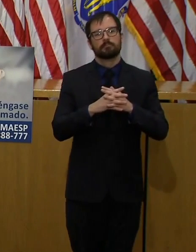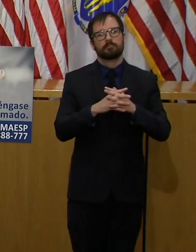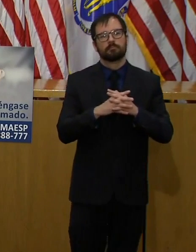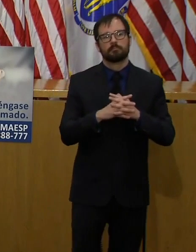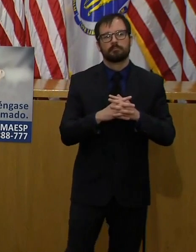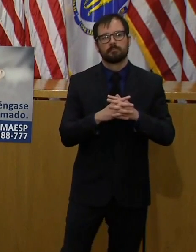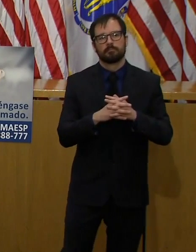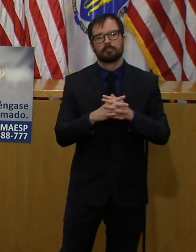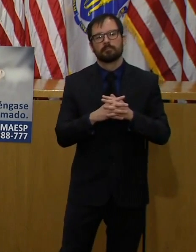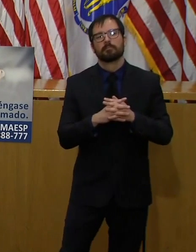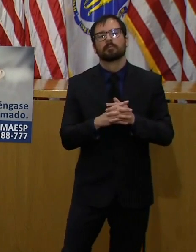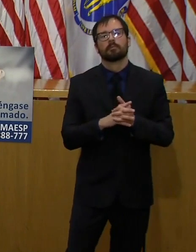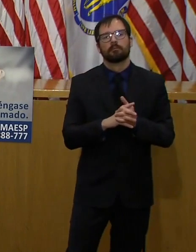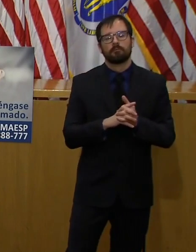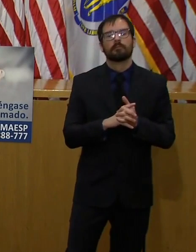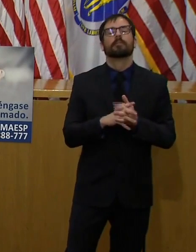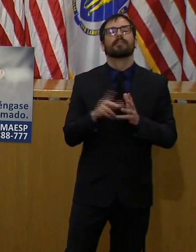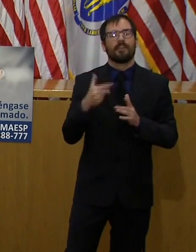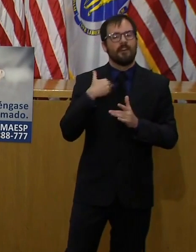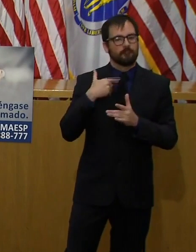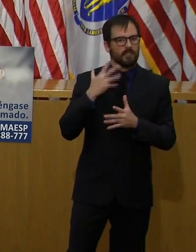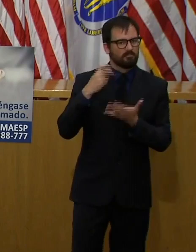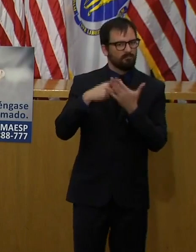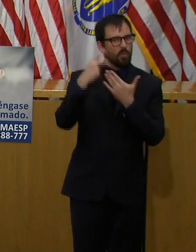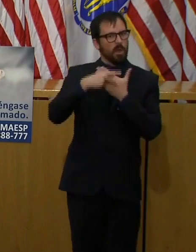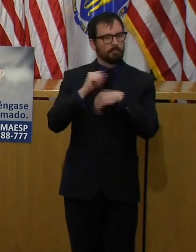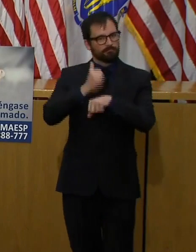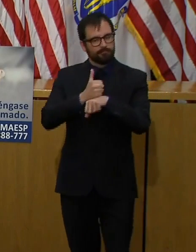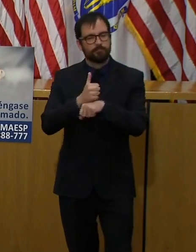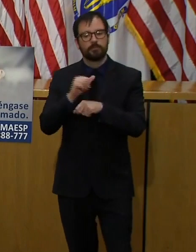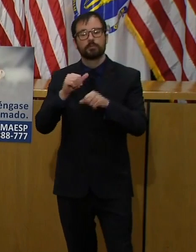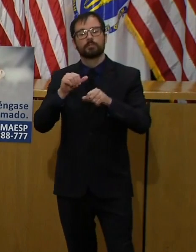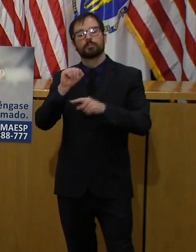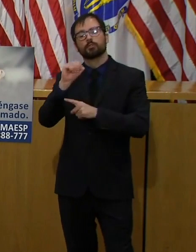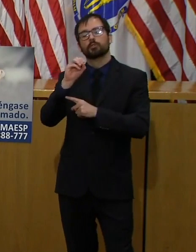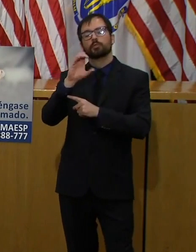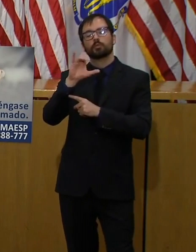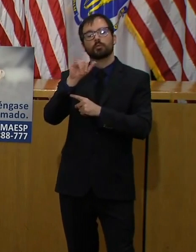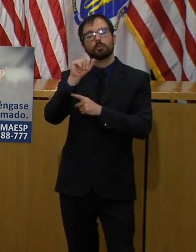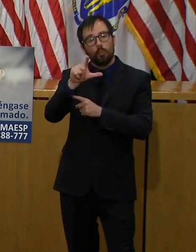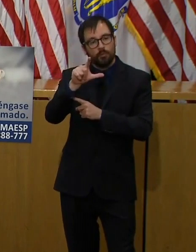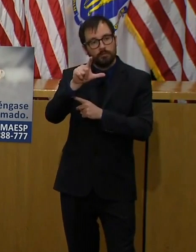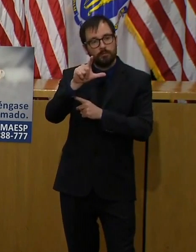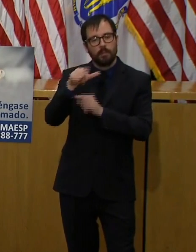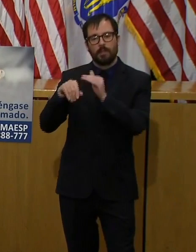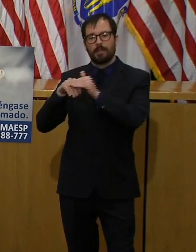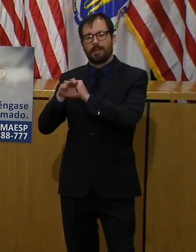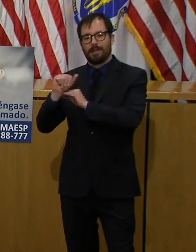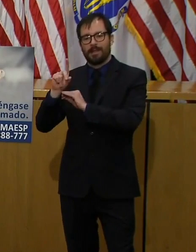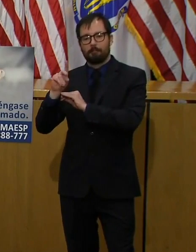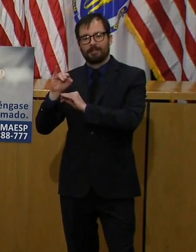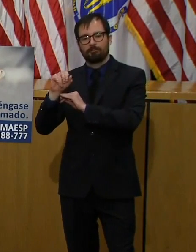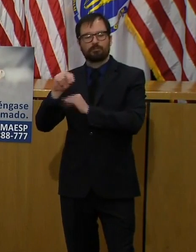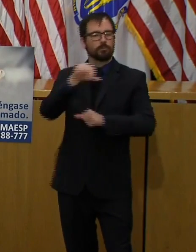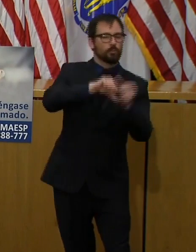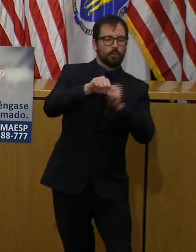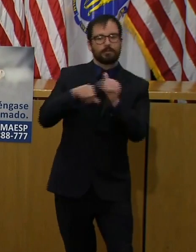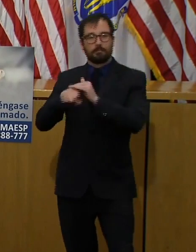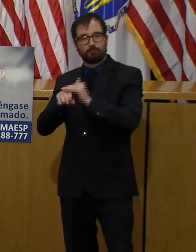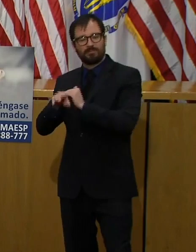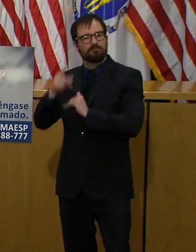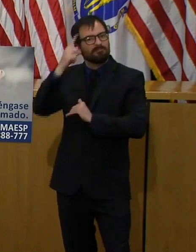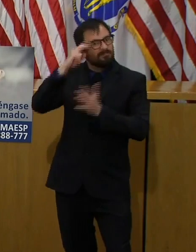hospitalized. So there's a couple of different strategies that we are like looking at intently in order to